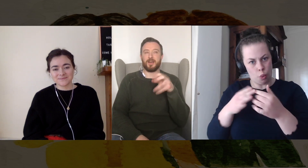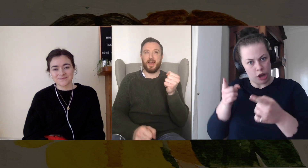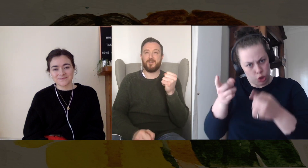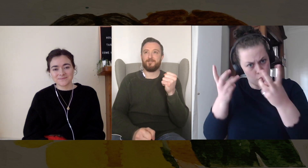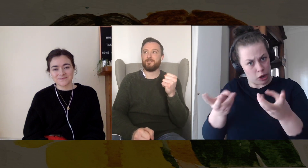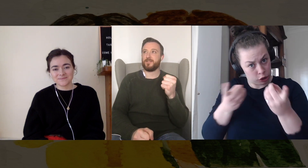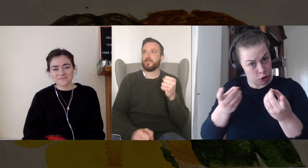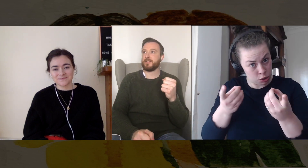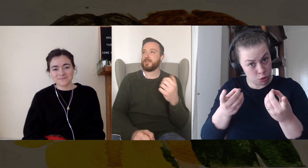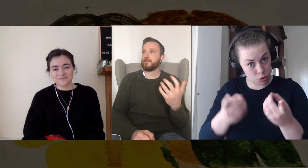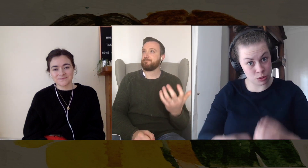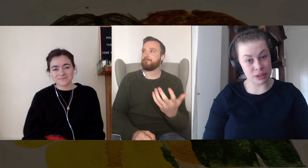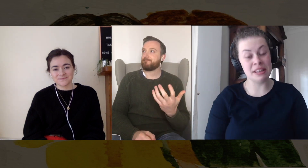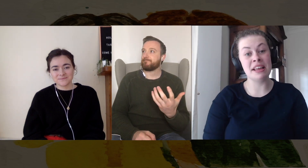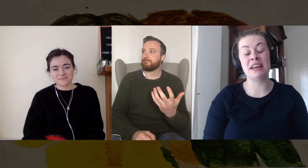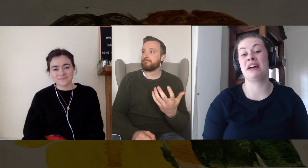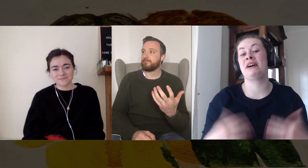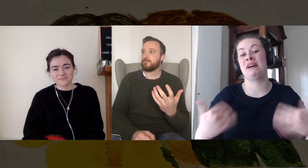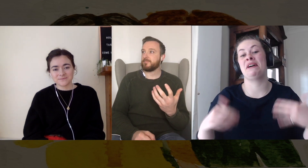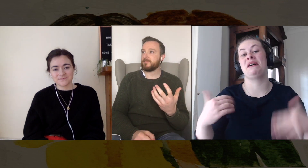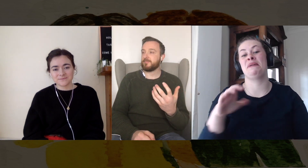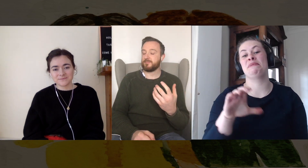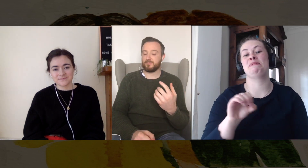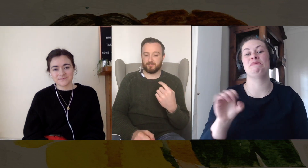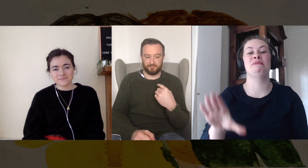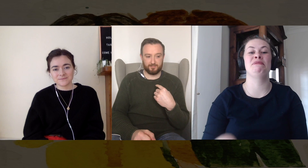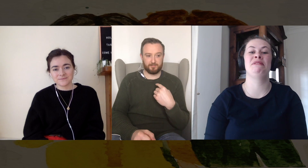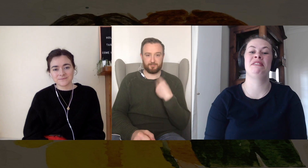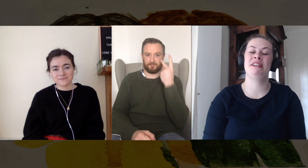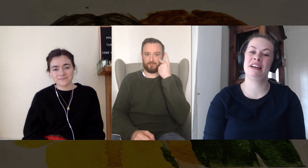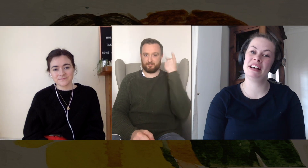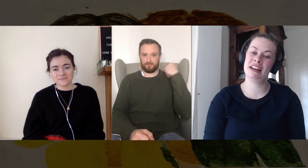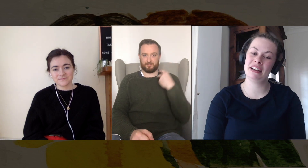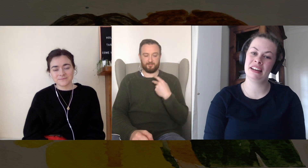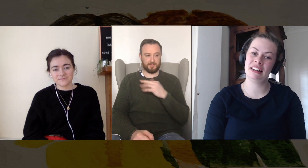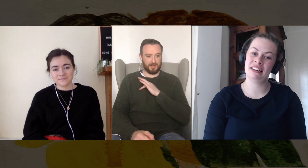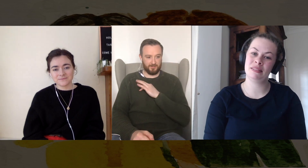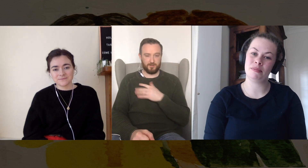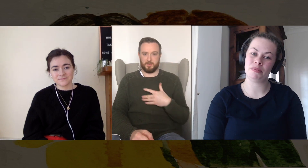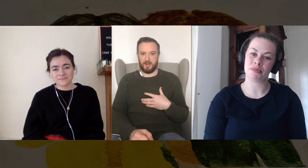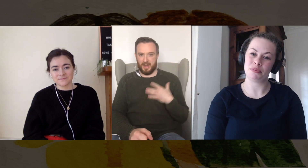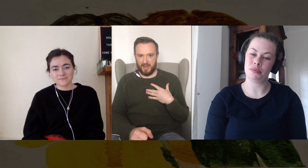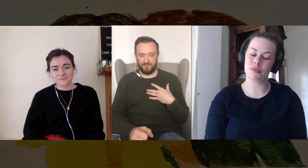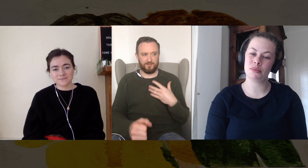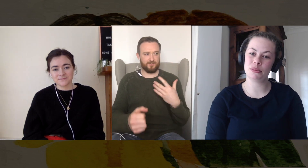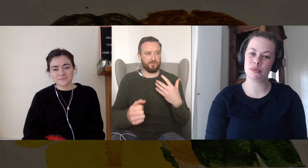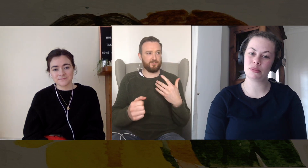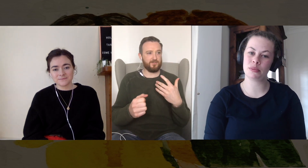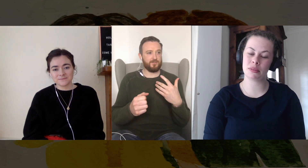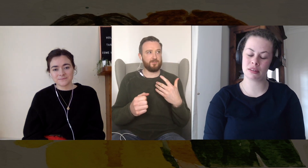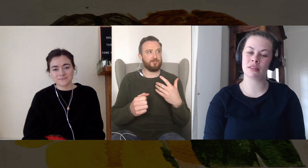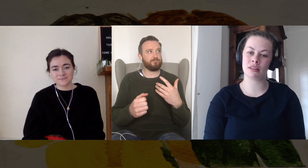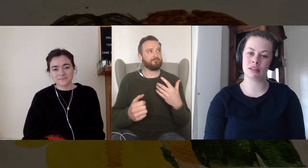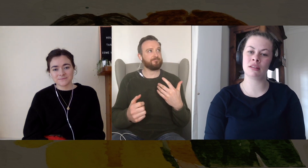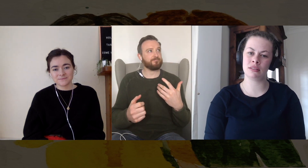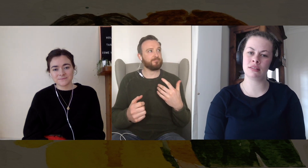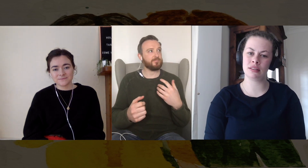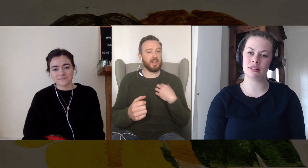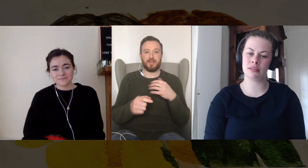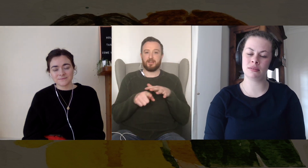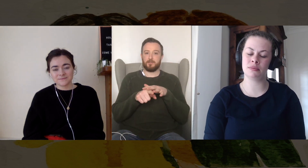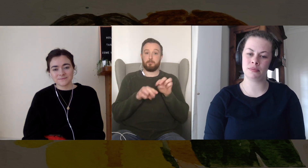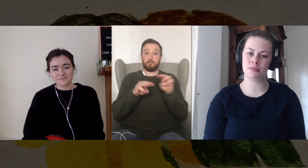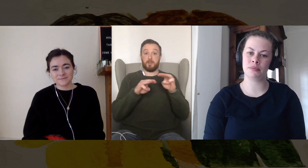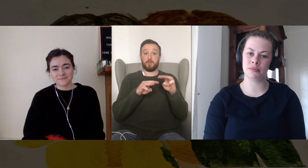suppose. And she inspired you to do what you want to do. That's exactly what it was. So cool. What I realised was that how I treat